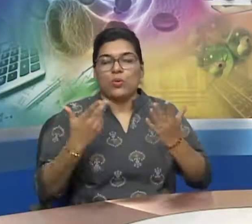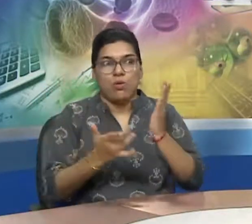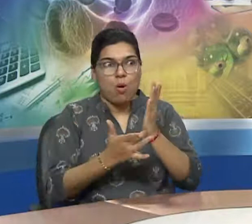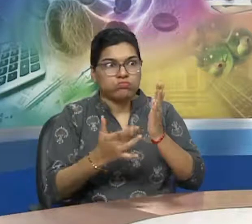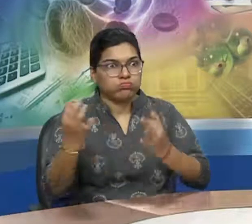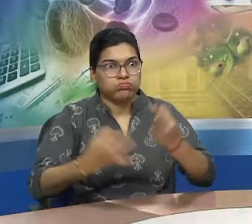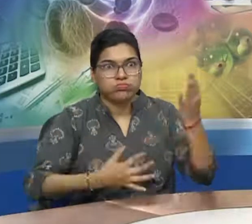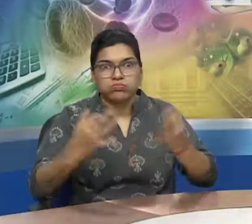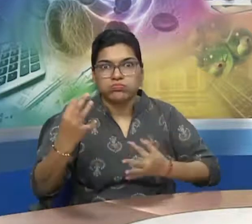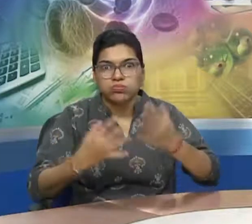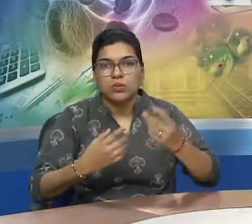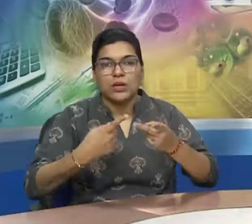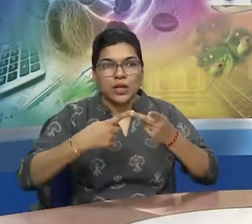Modern.